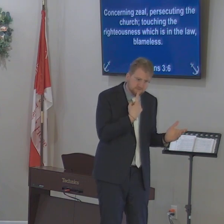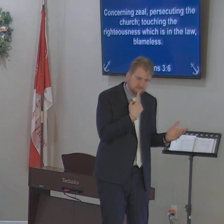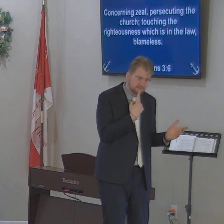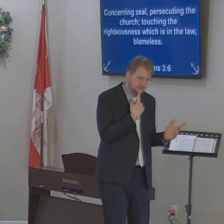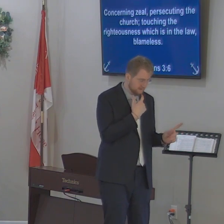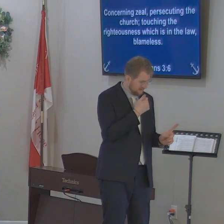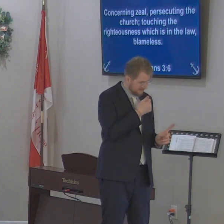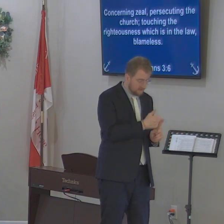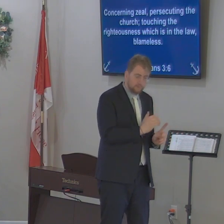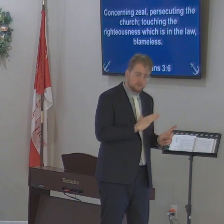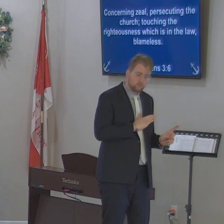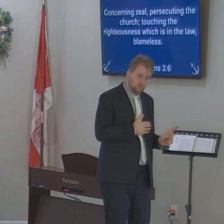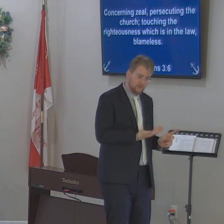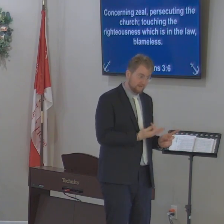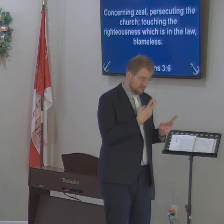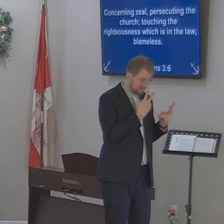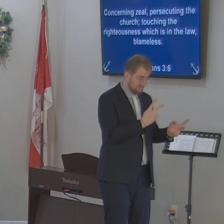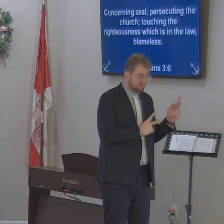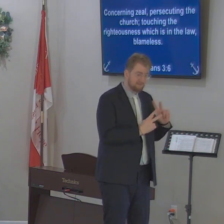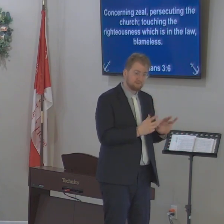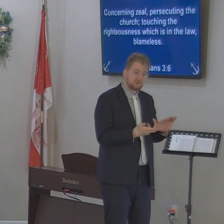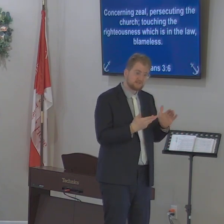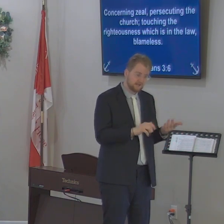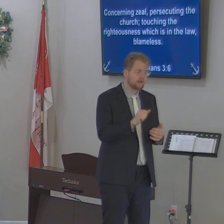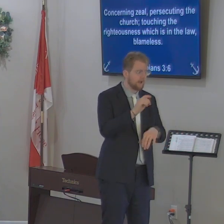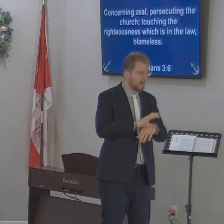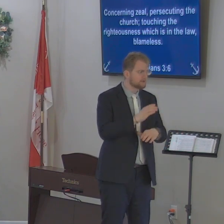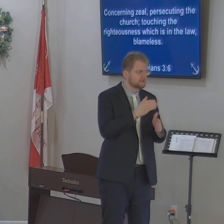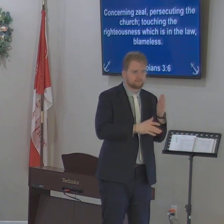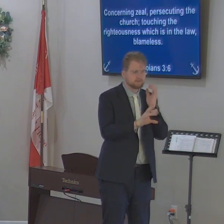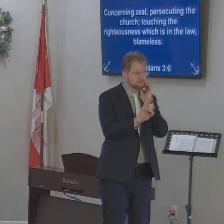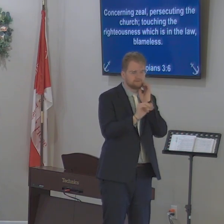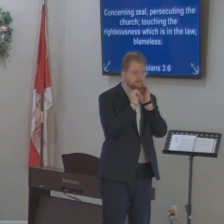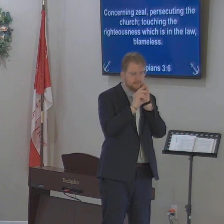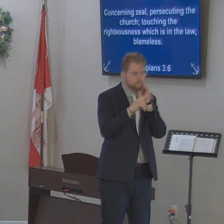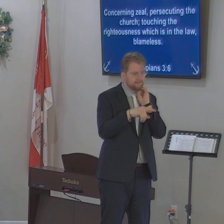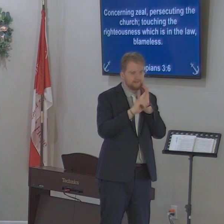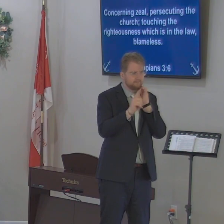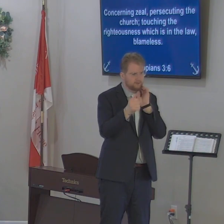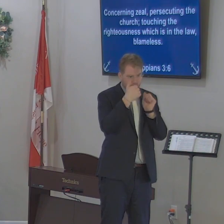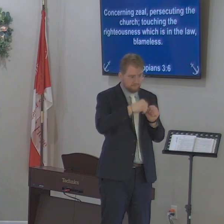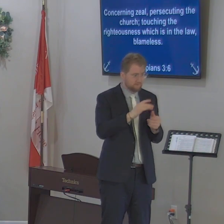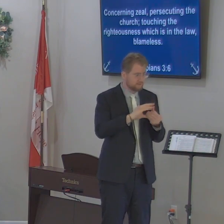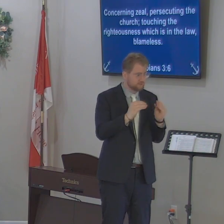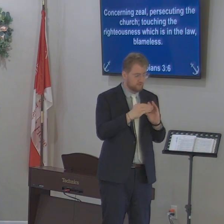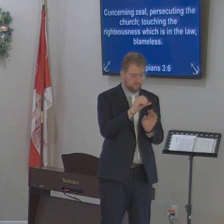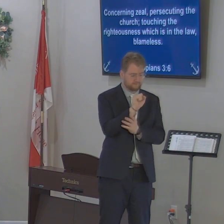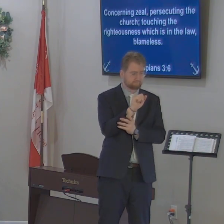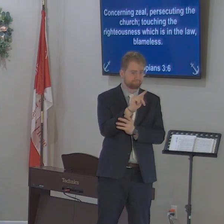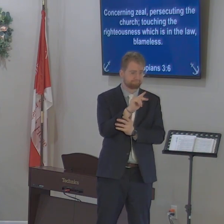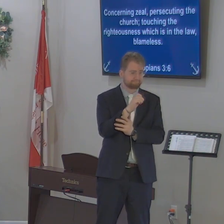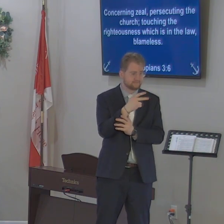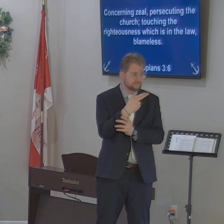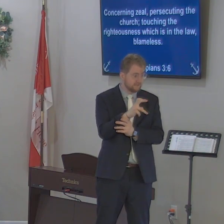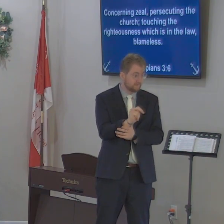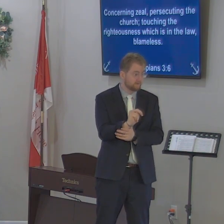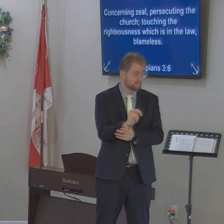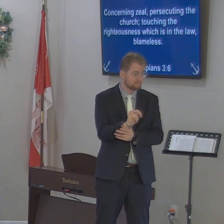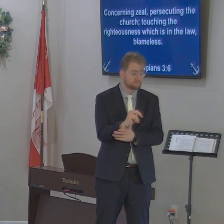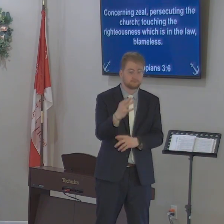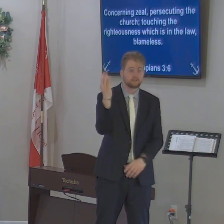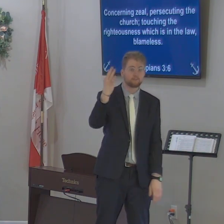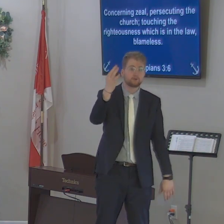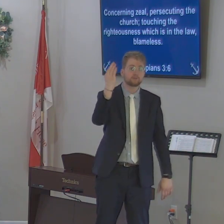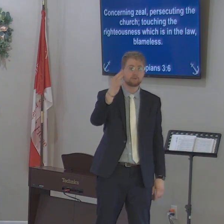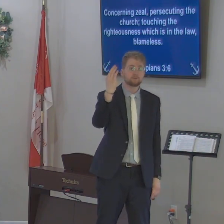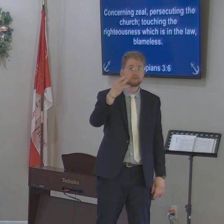die. Acts chapter 7, we won't read it. Stephen preaching. Right? He basically